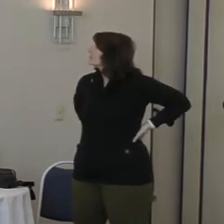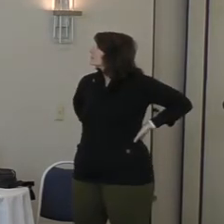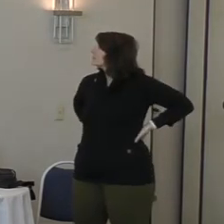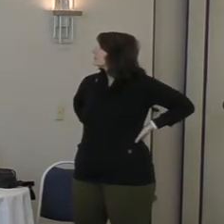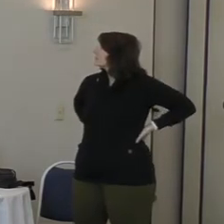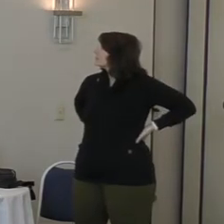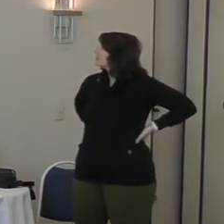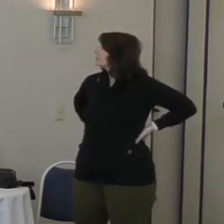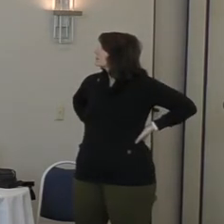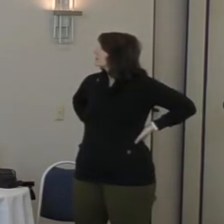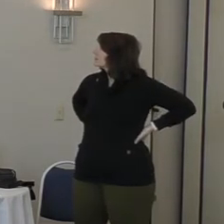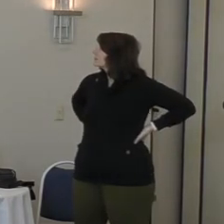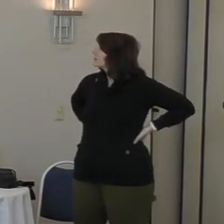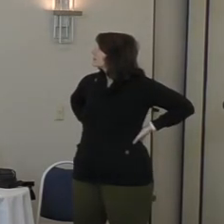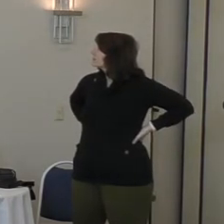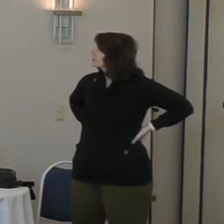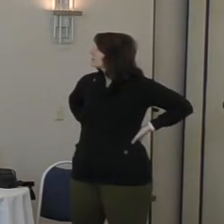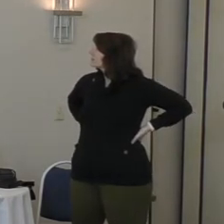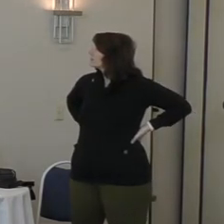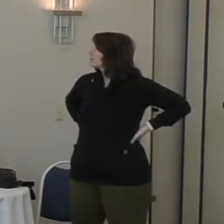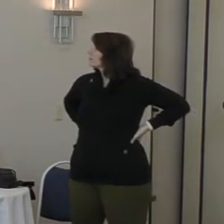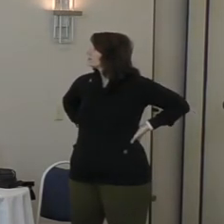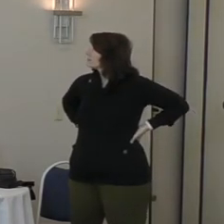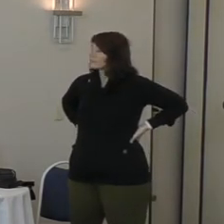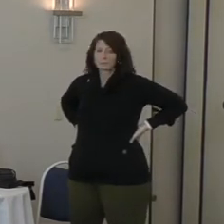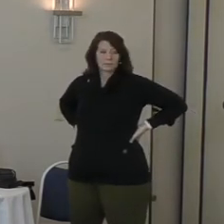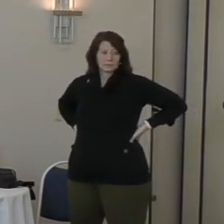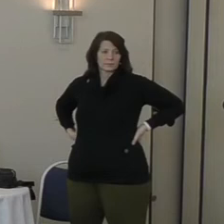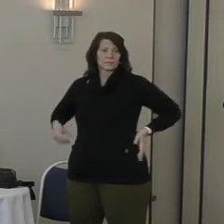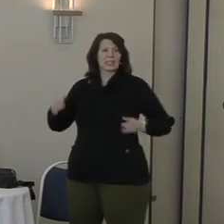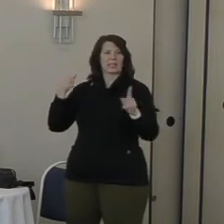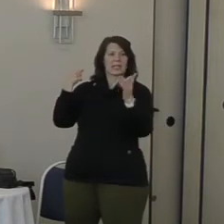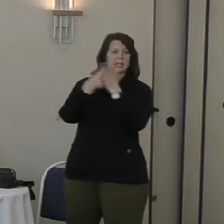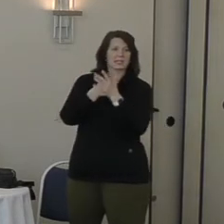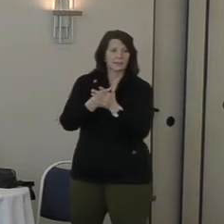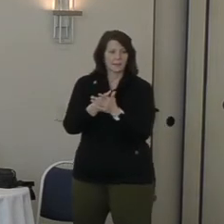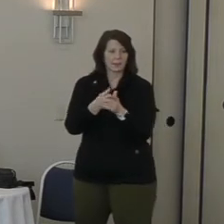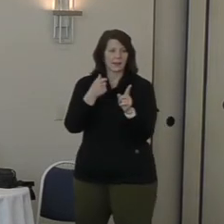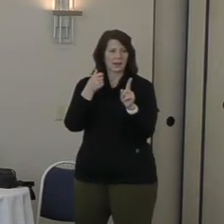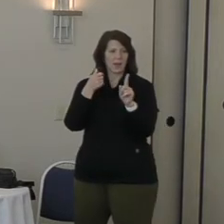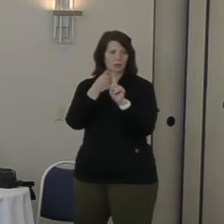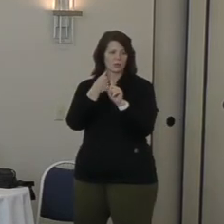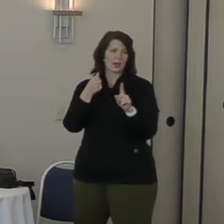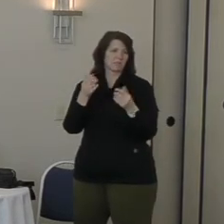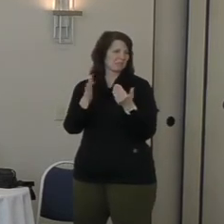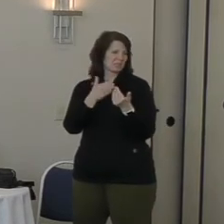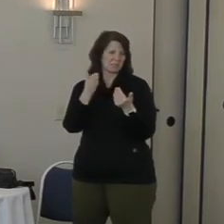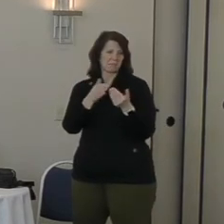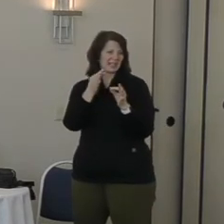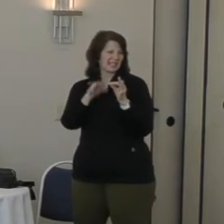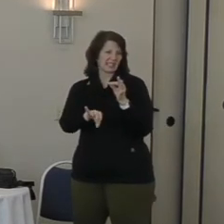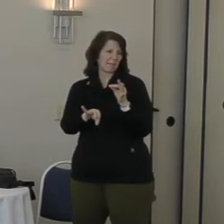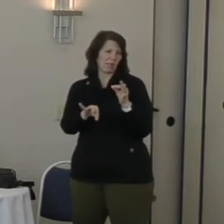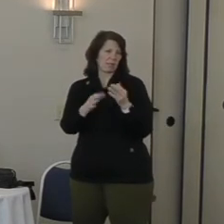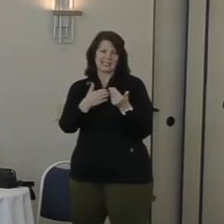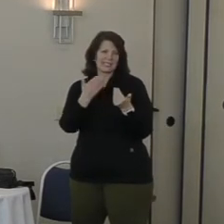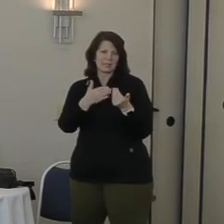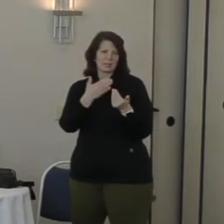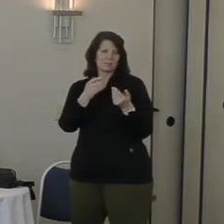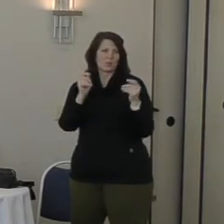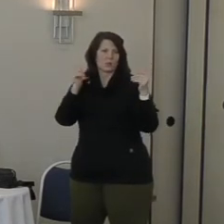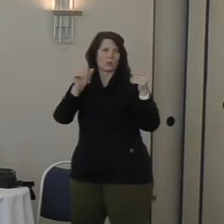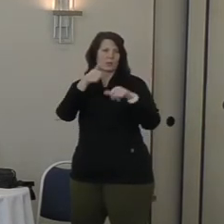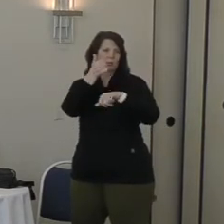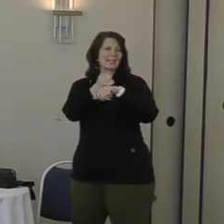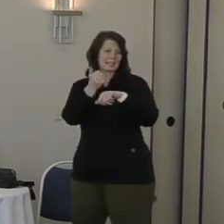okay? Ball's gonna come out, and he just hits the big man on a crash, okay? It's simple, it's easy, it's a quick reset,